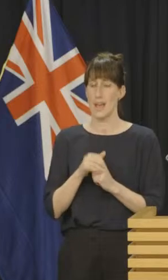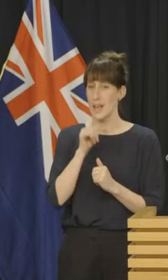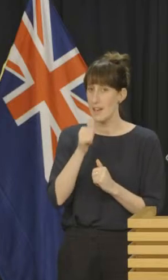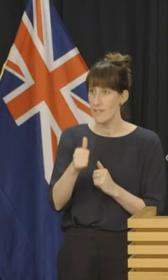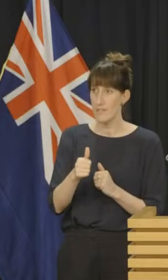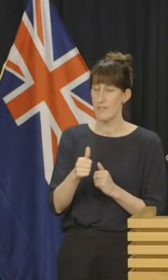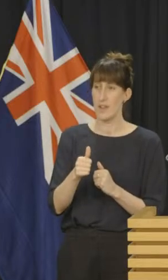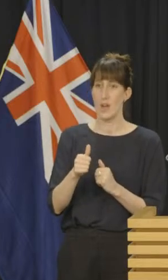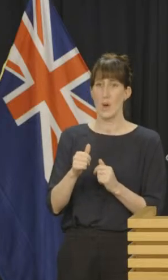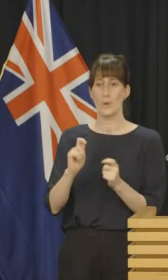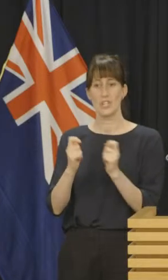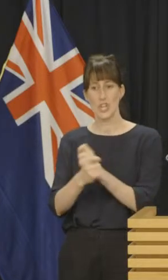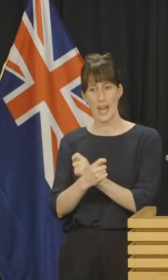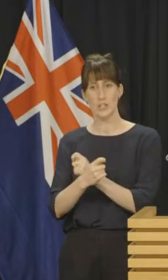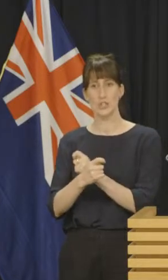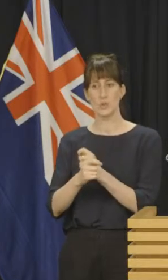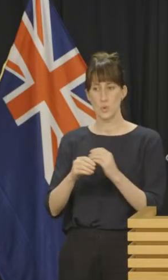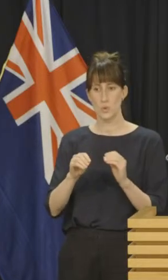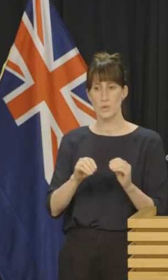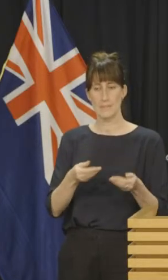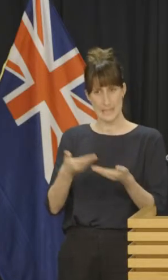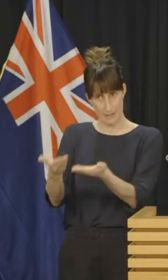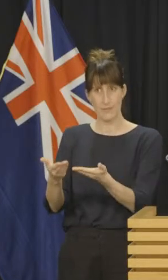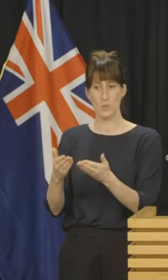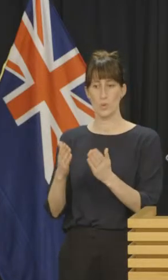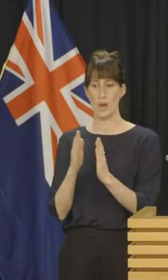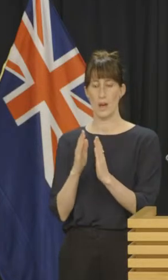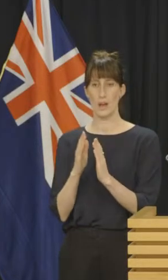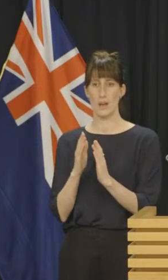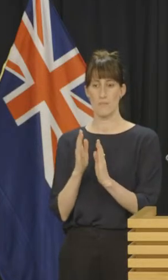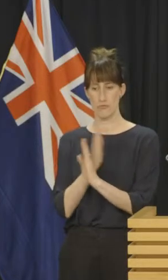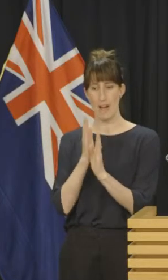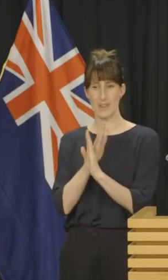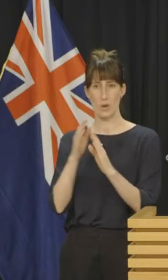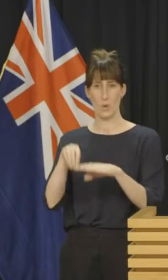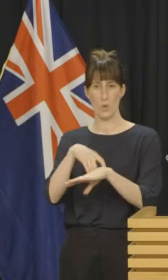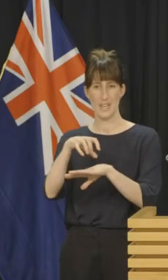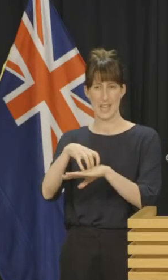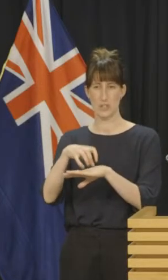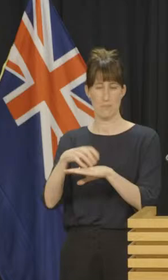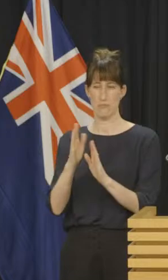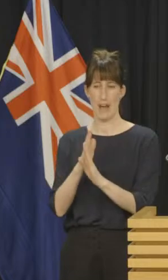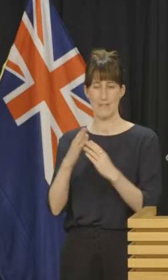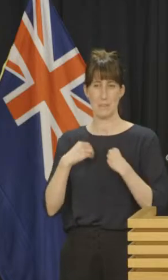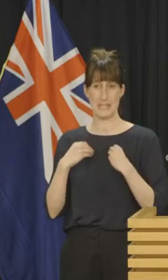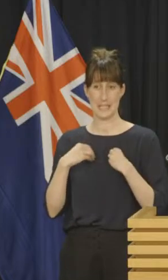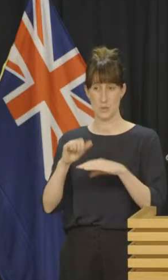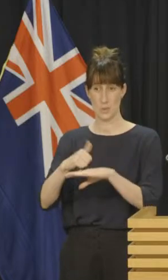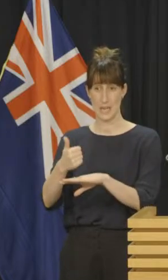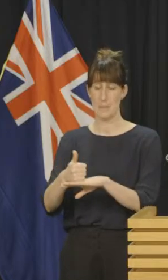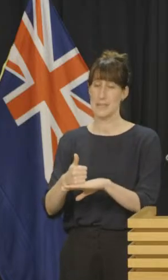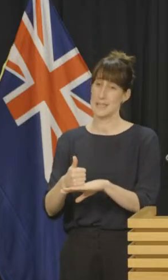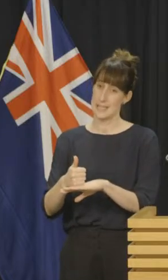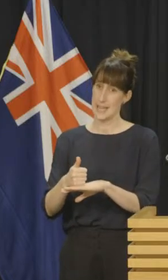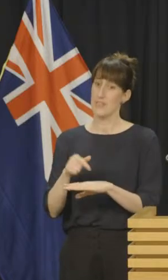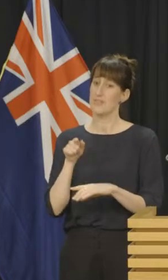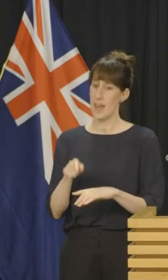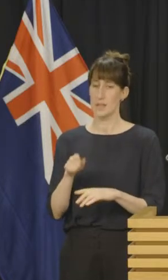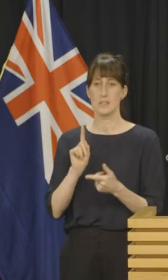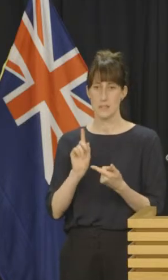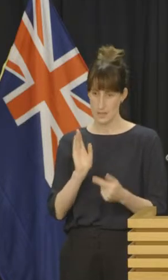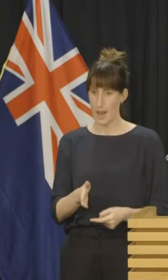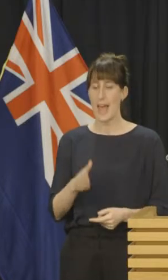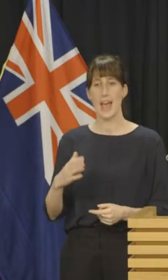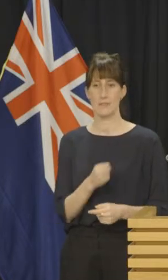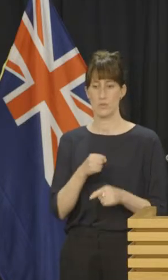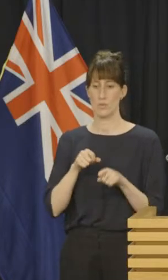arrangements would have to fulfil very stringent public health criteria, and that's our role. And we've seen that actually the value of those is we haven't